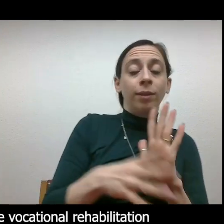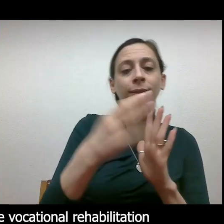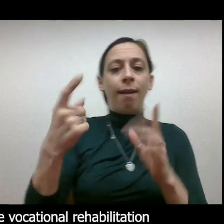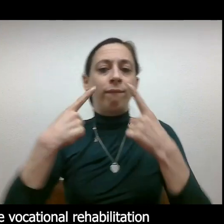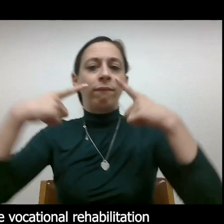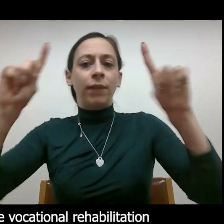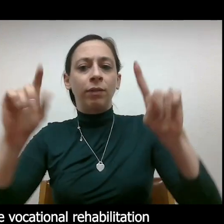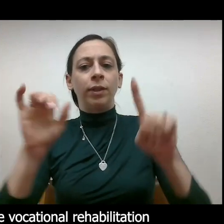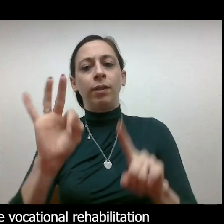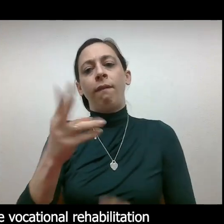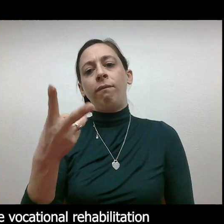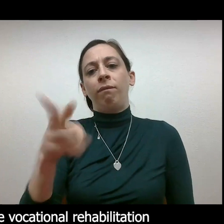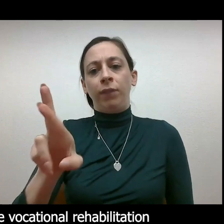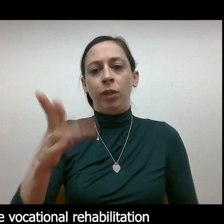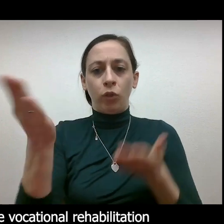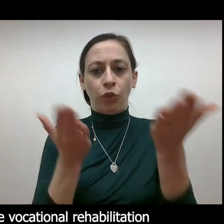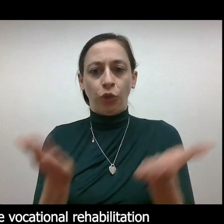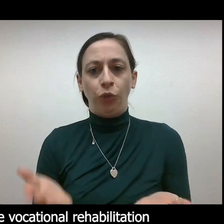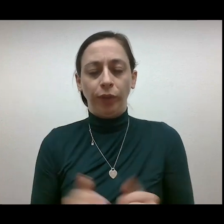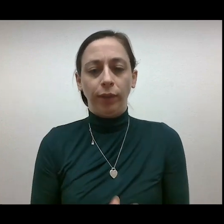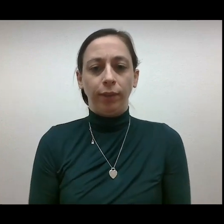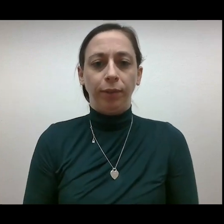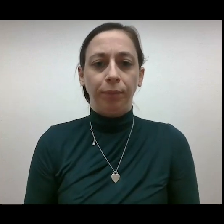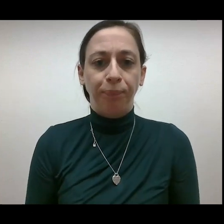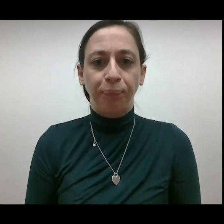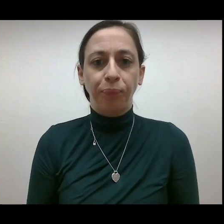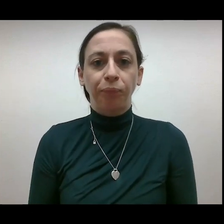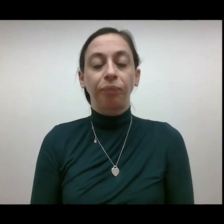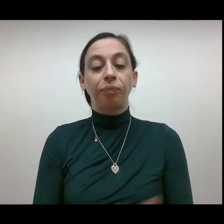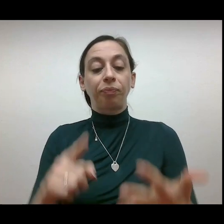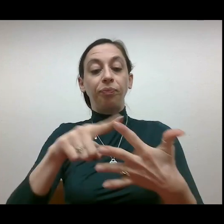Vocational Rehabilitation VR program.